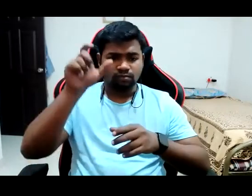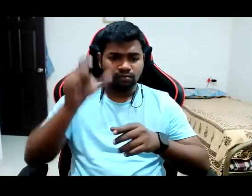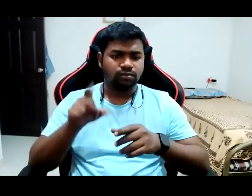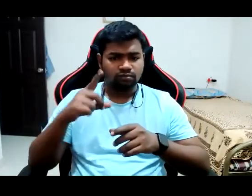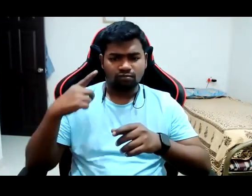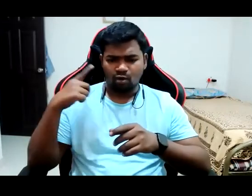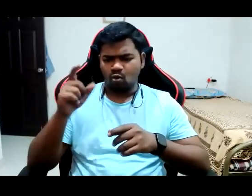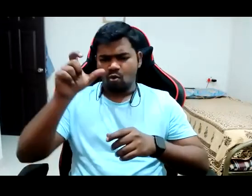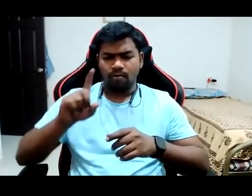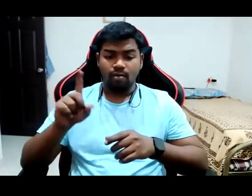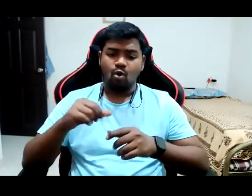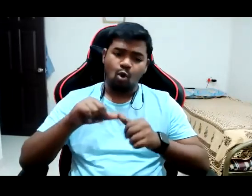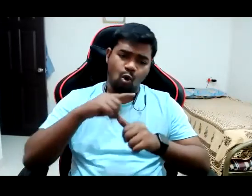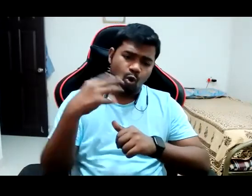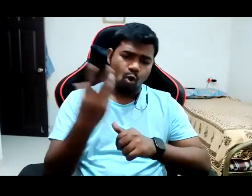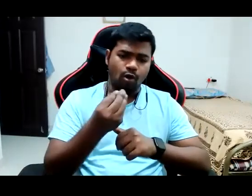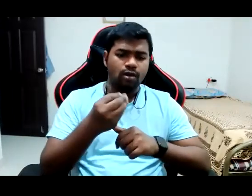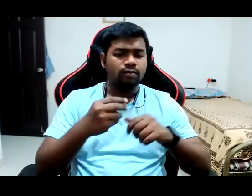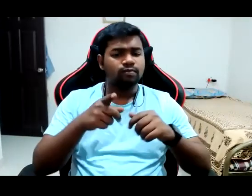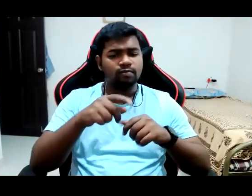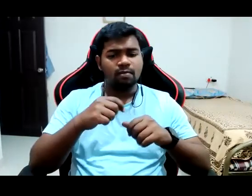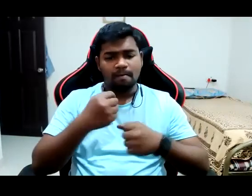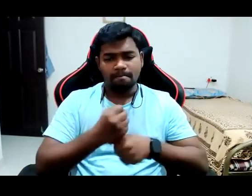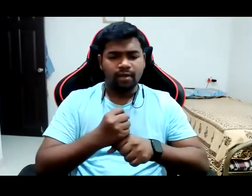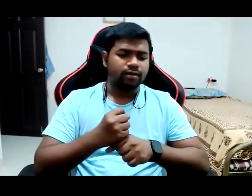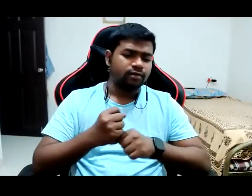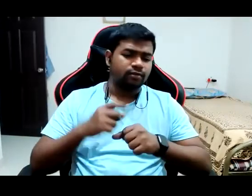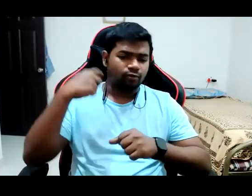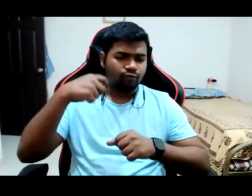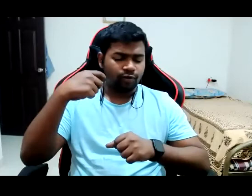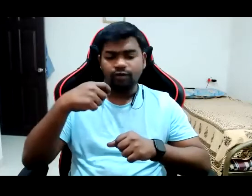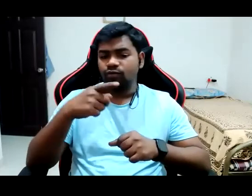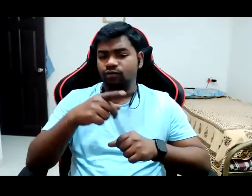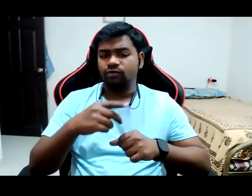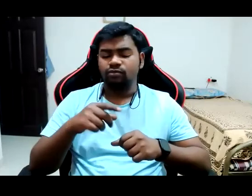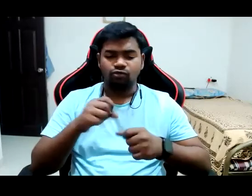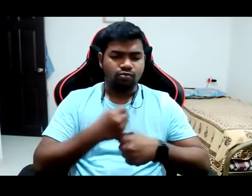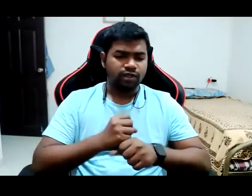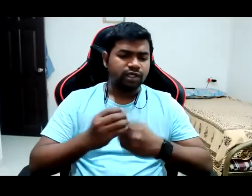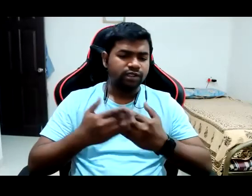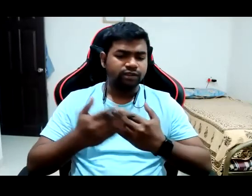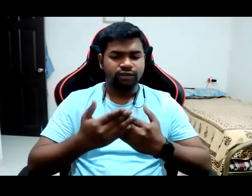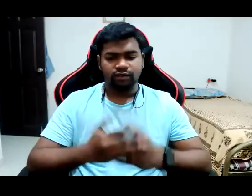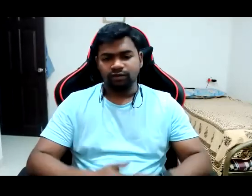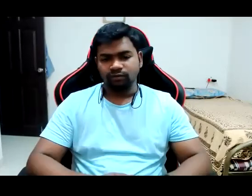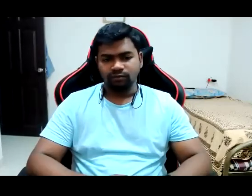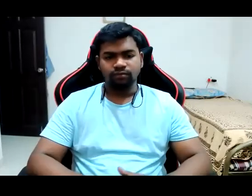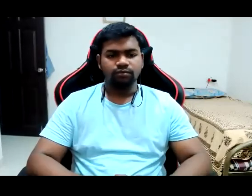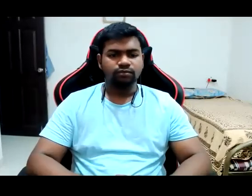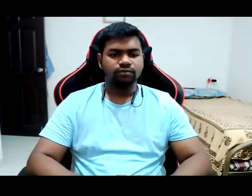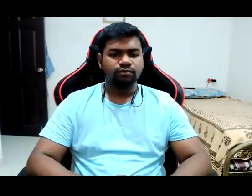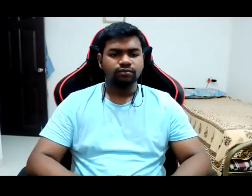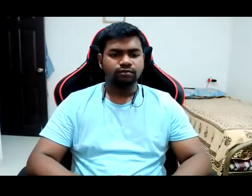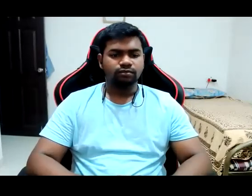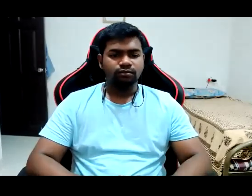lead. The video would be everyone, and the team lead is just to make it easier for us and for the team, just to communicate with us.